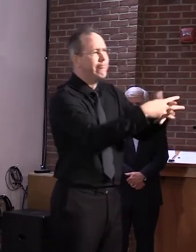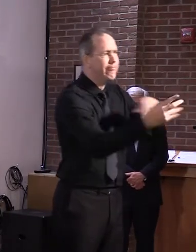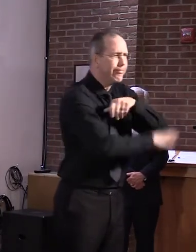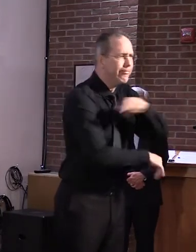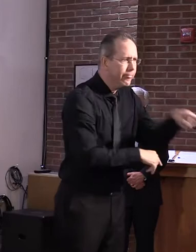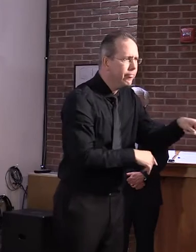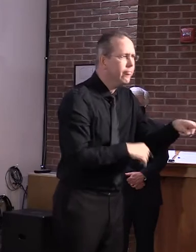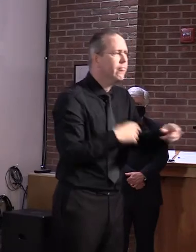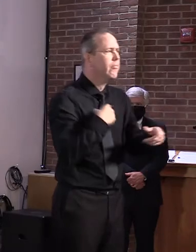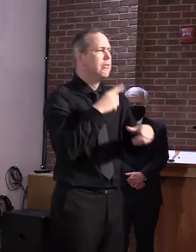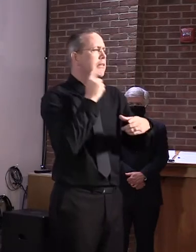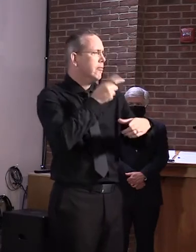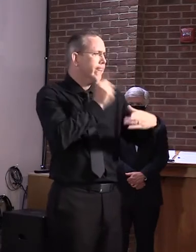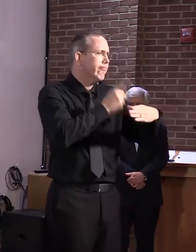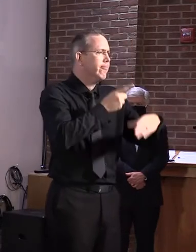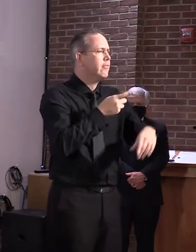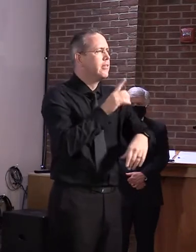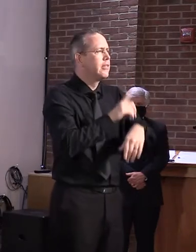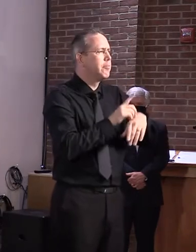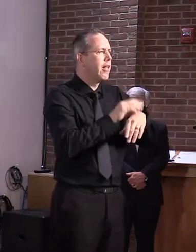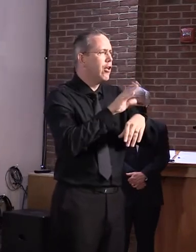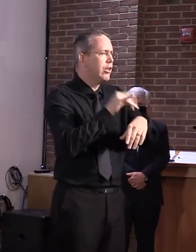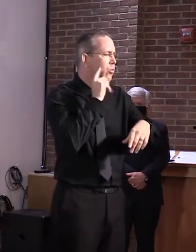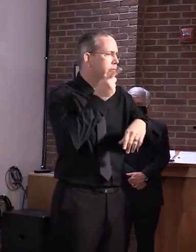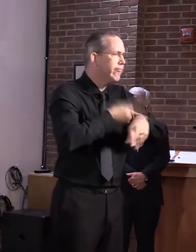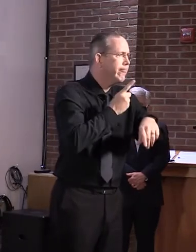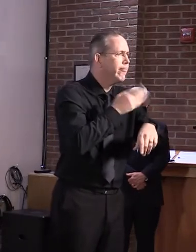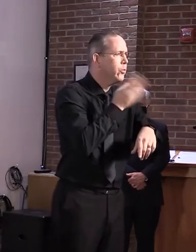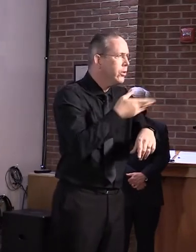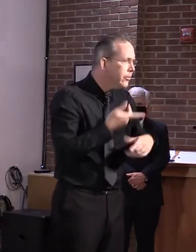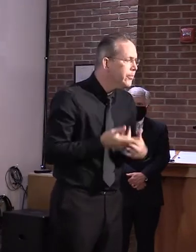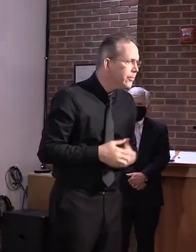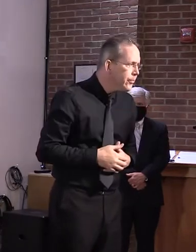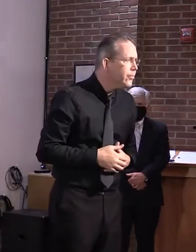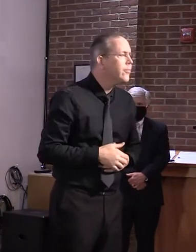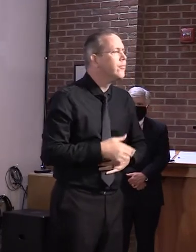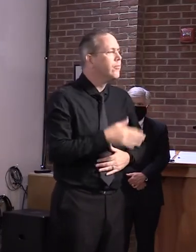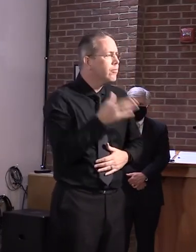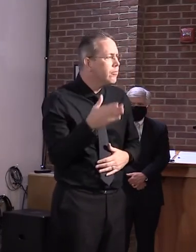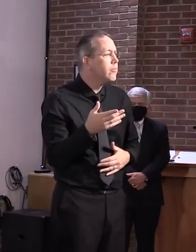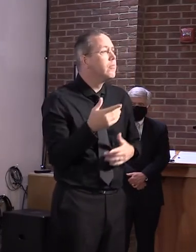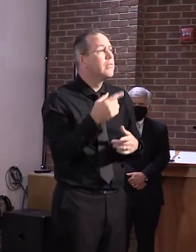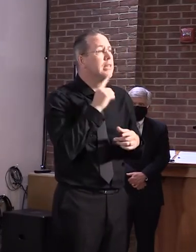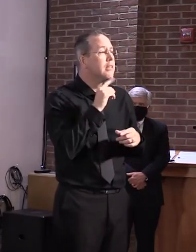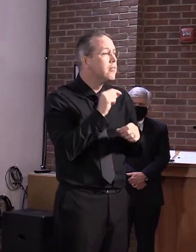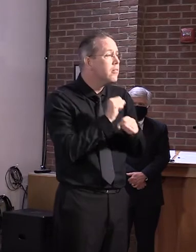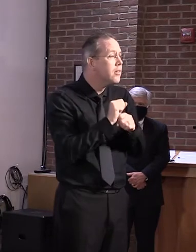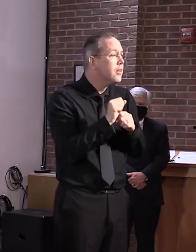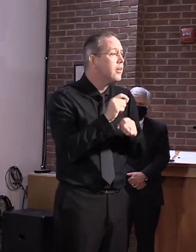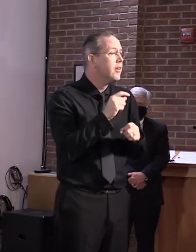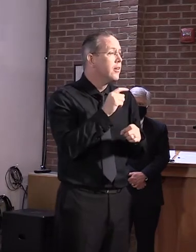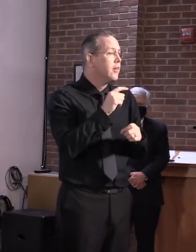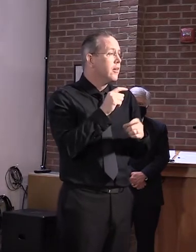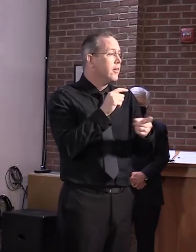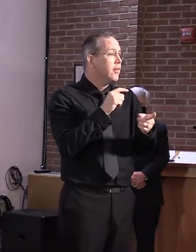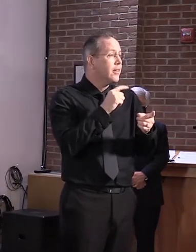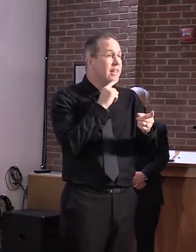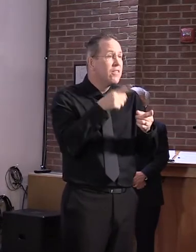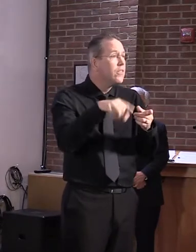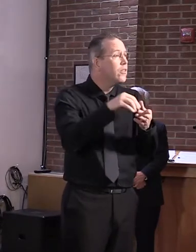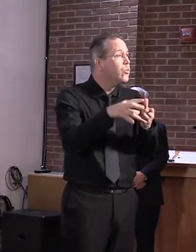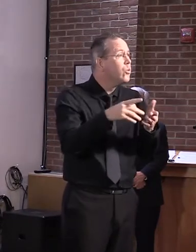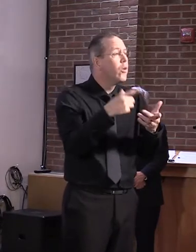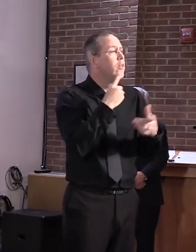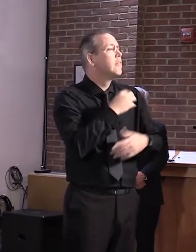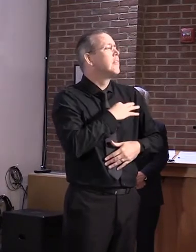have an employee who says, no, it's my right, I don't have to wear a mask. Well, then it's not your right to work at my school, because you threaten the entire